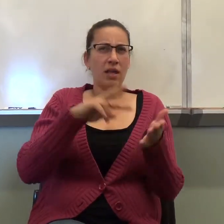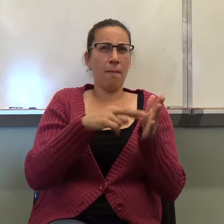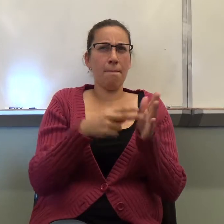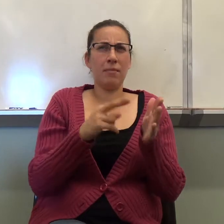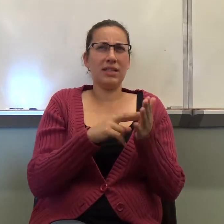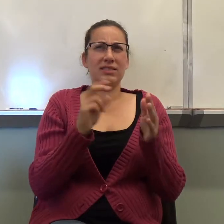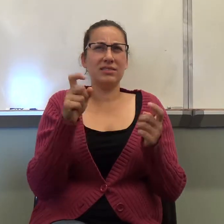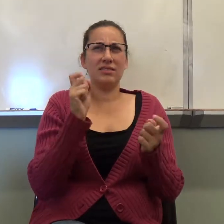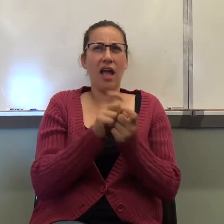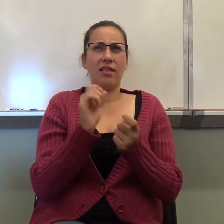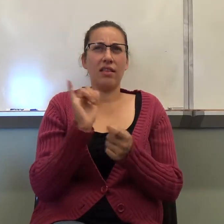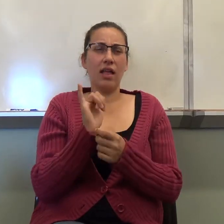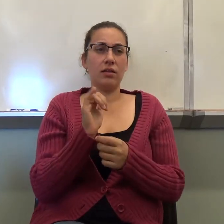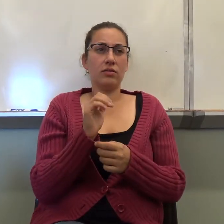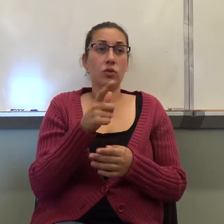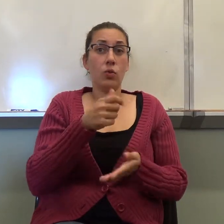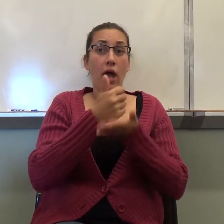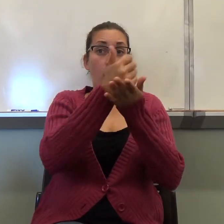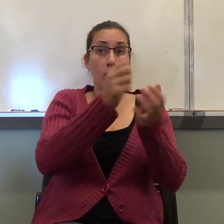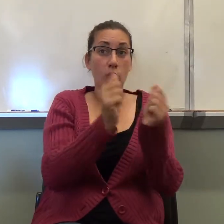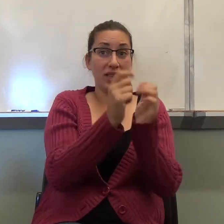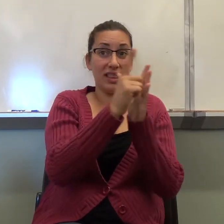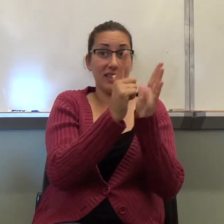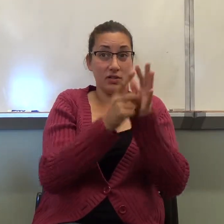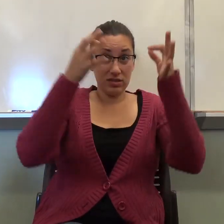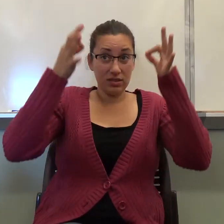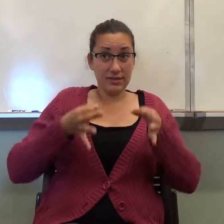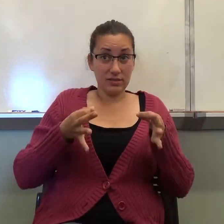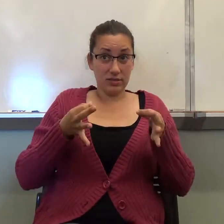12. This is a lot easier to work with than that.